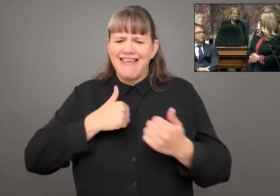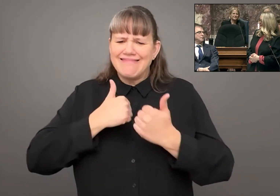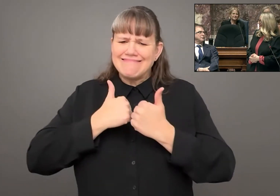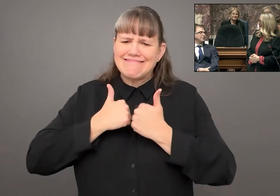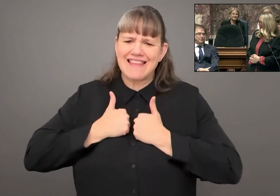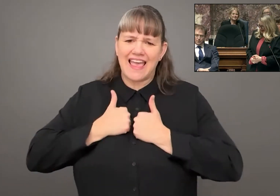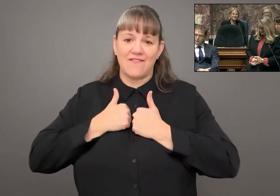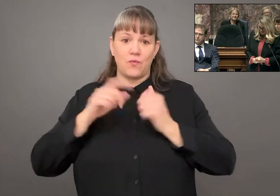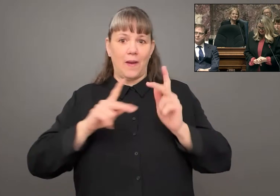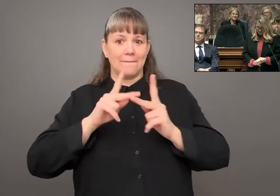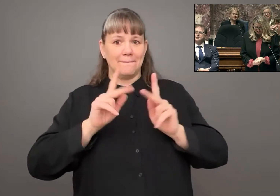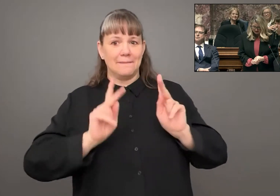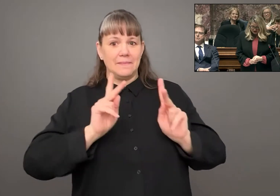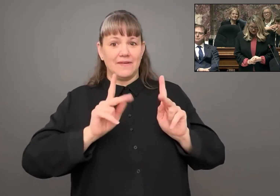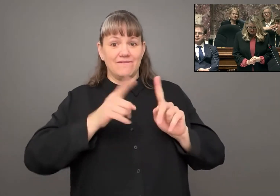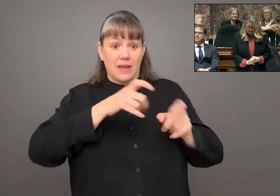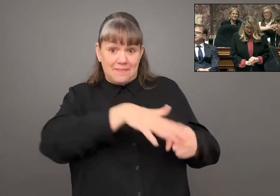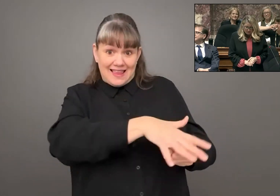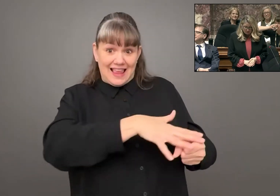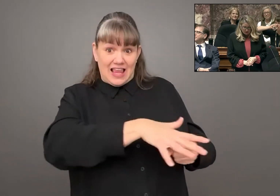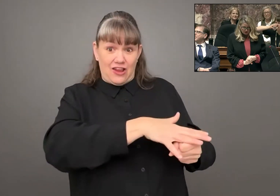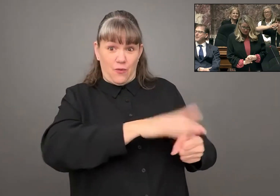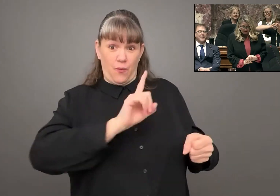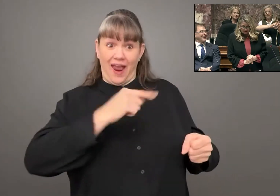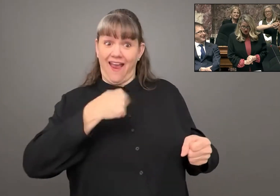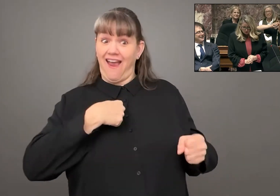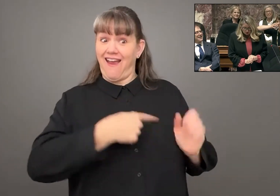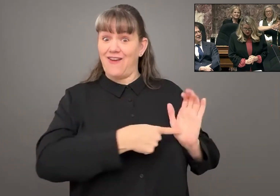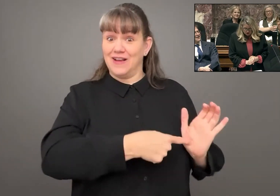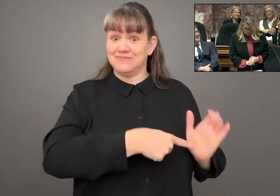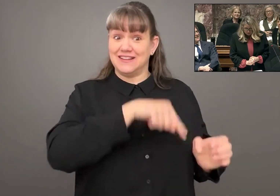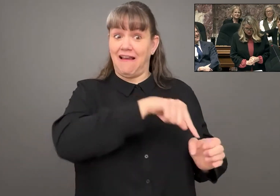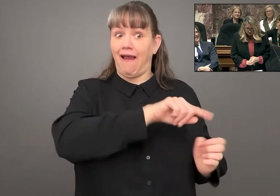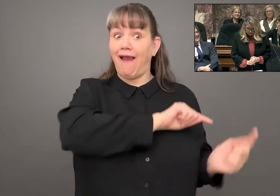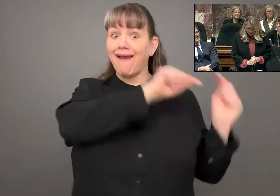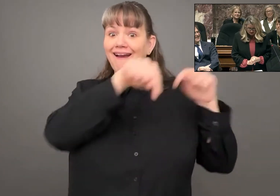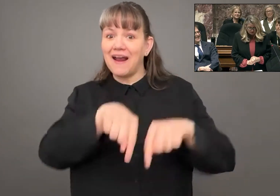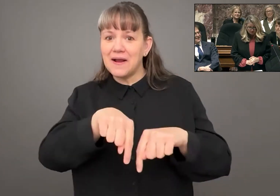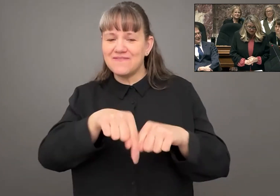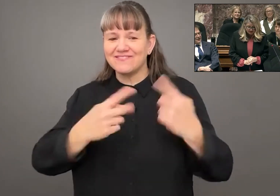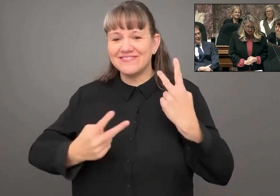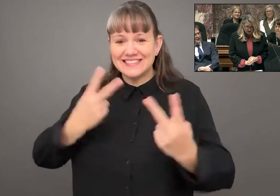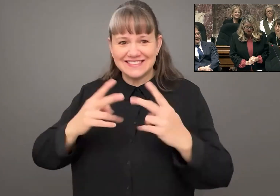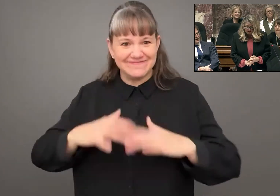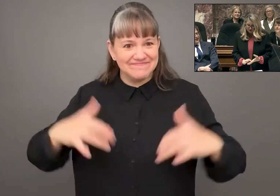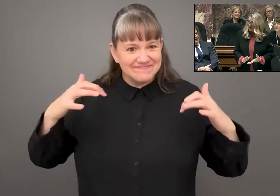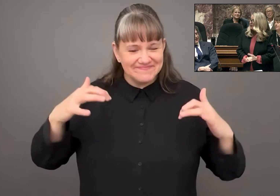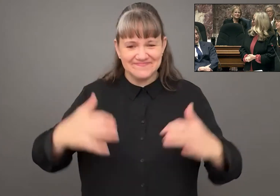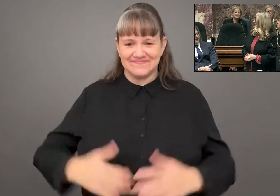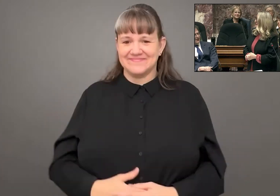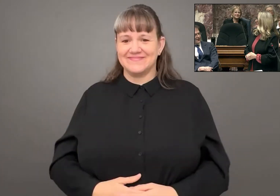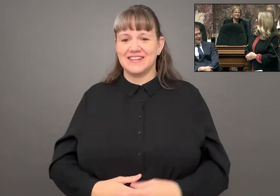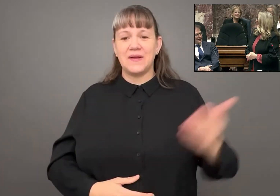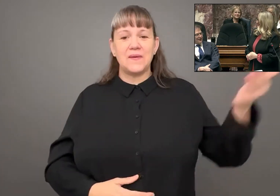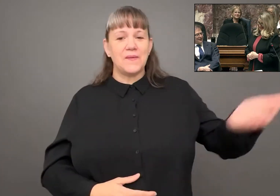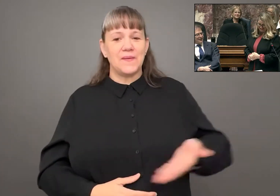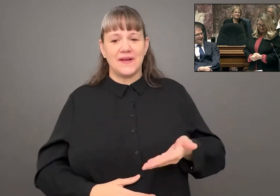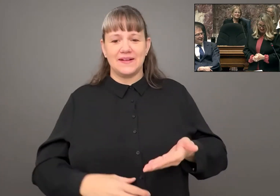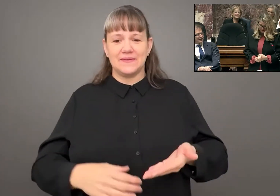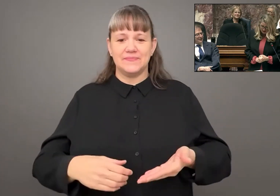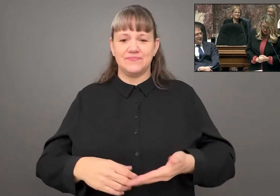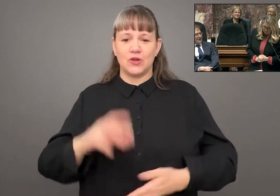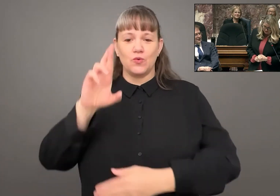come and visit us at the Legislature. Today we're welcoming Roger Boutillier from Saanich South. Roger's